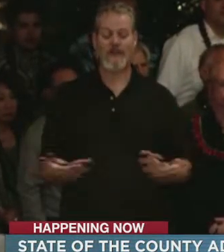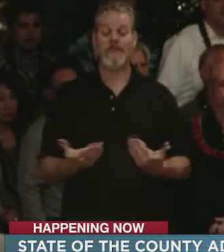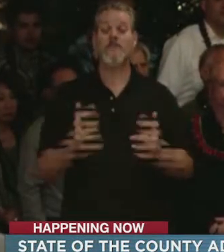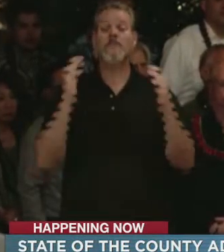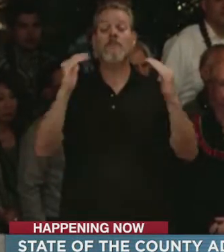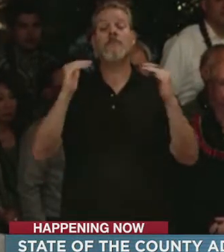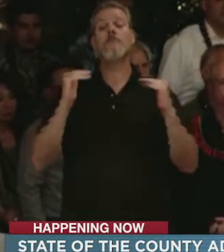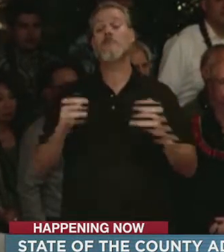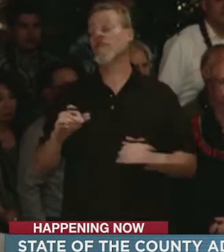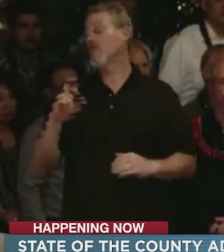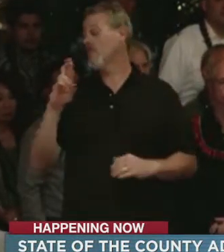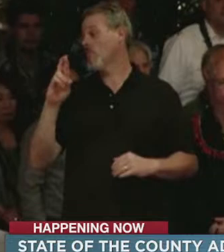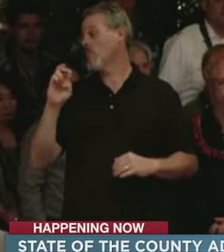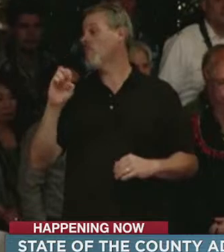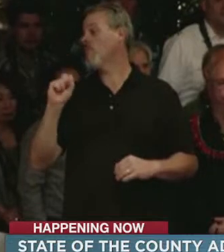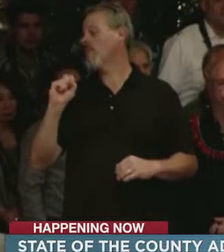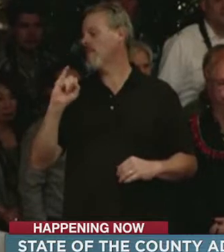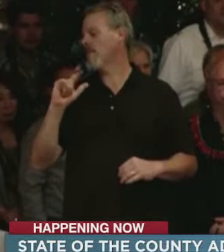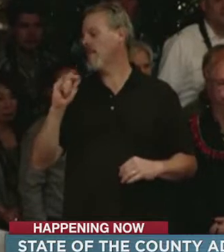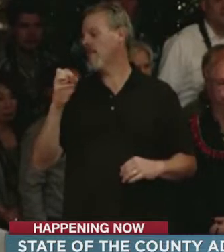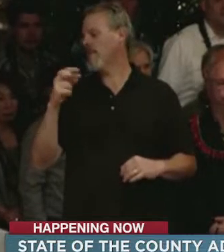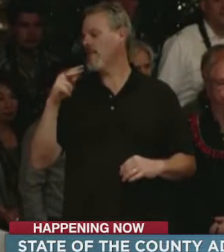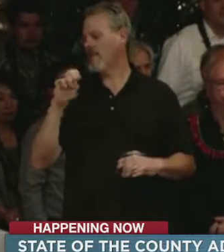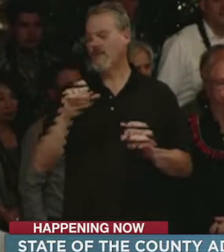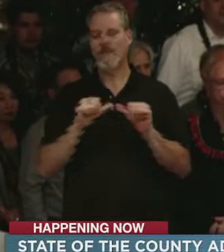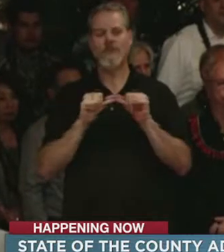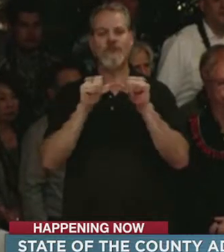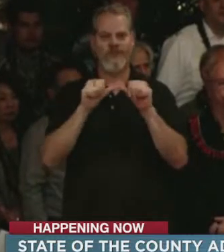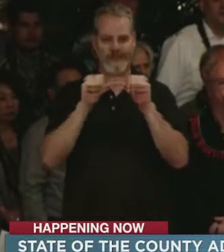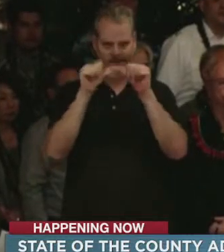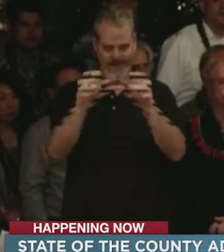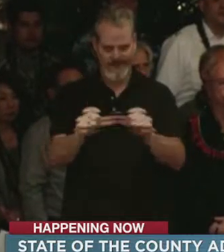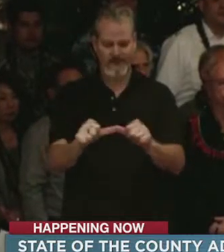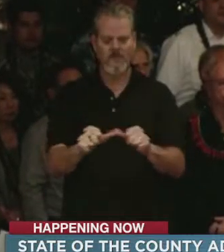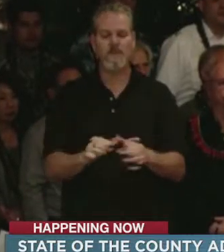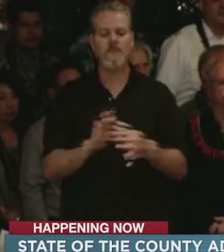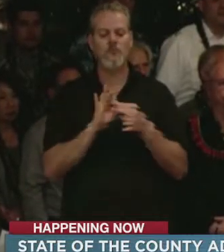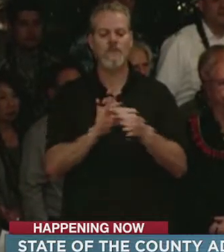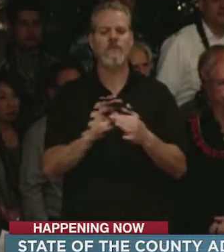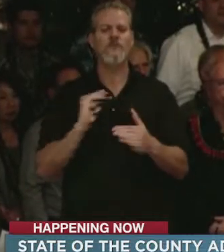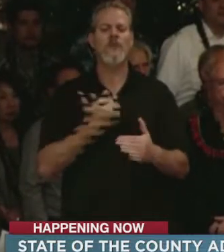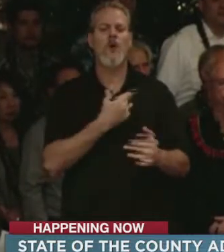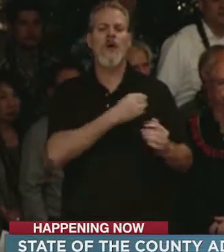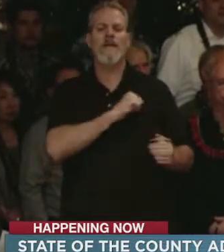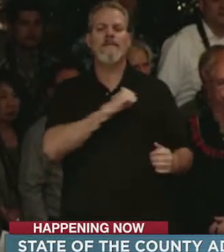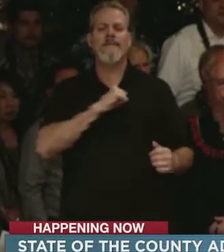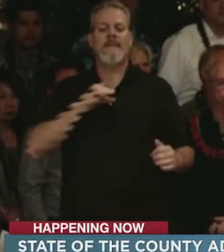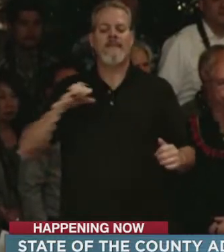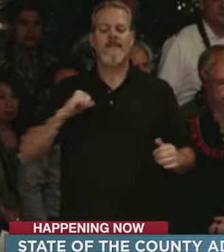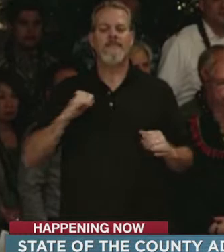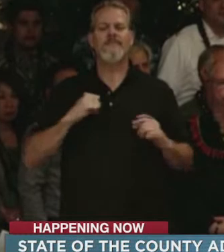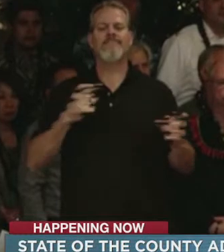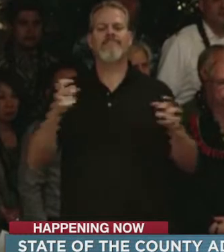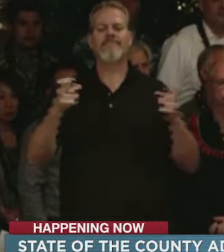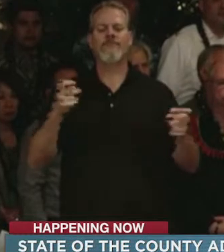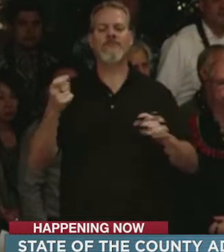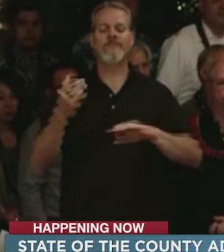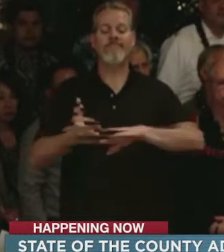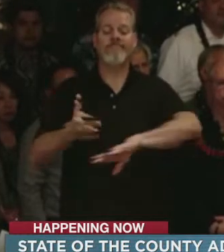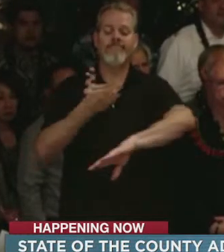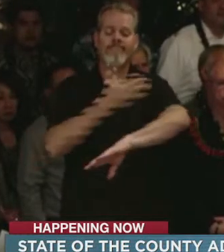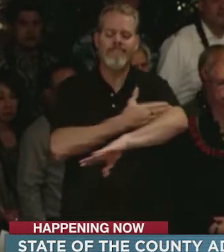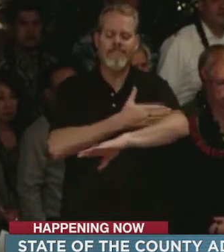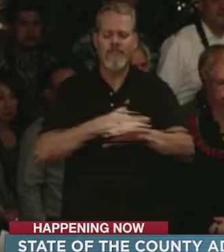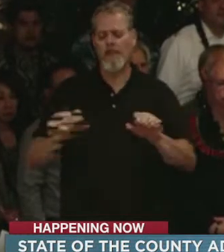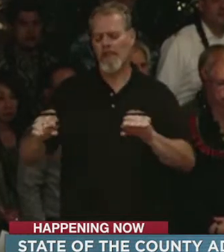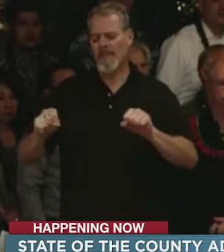about resilience. Resilience refers to our administration's efforts and actions to build the capacity to